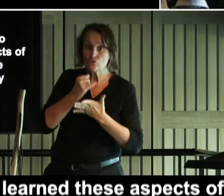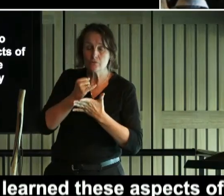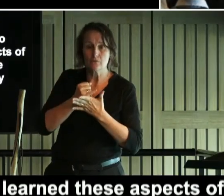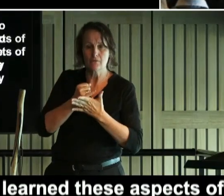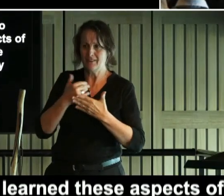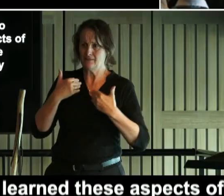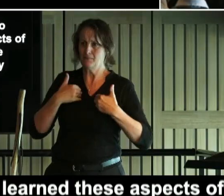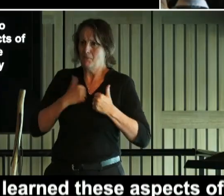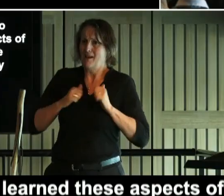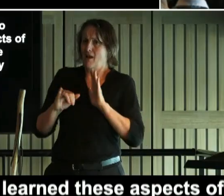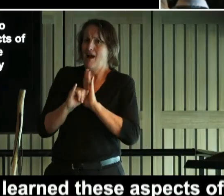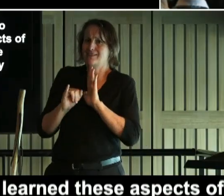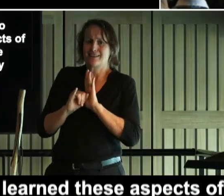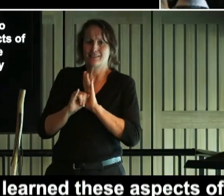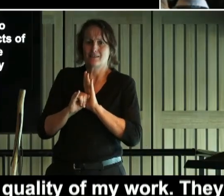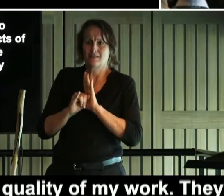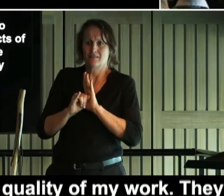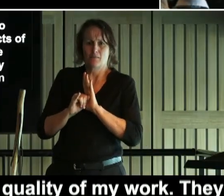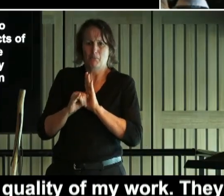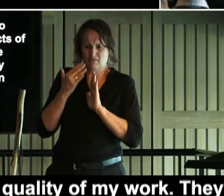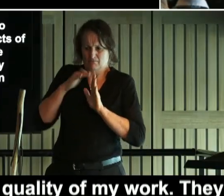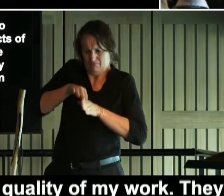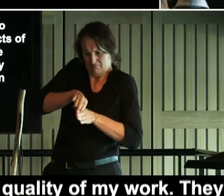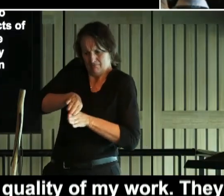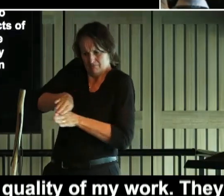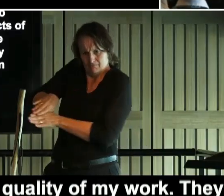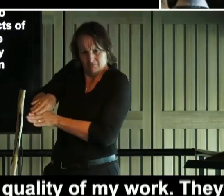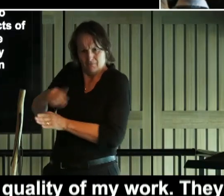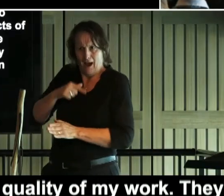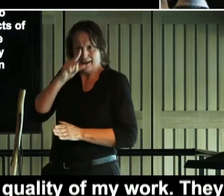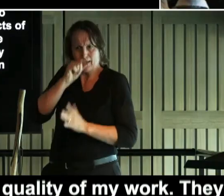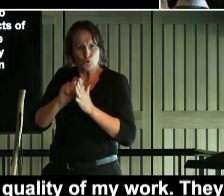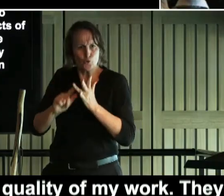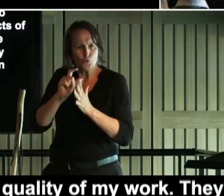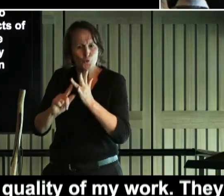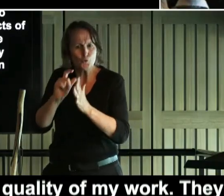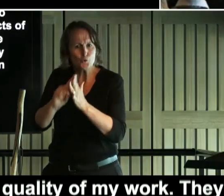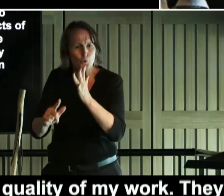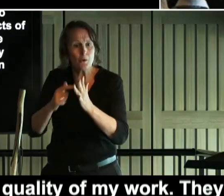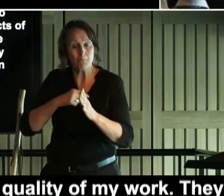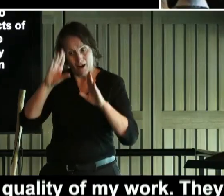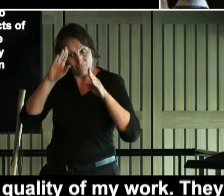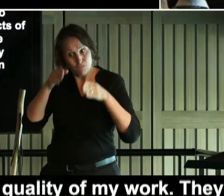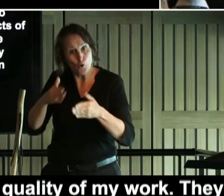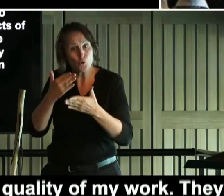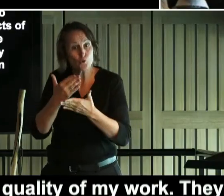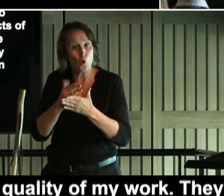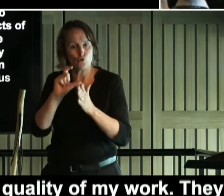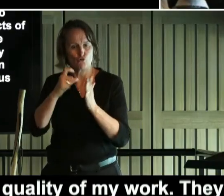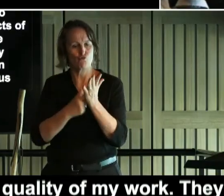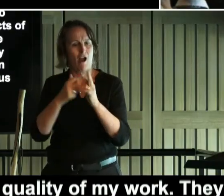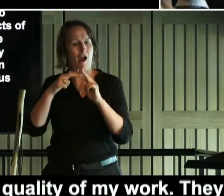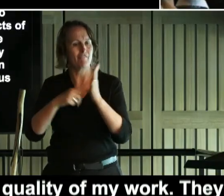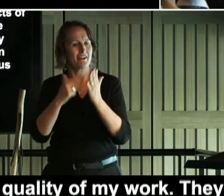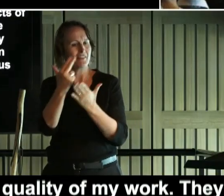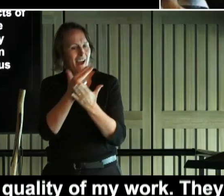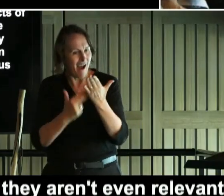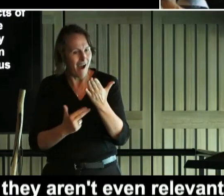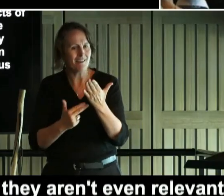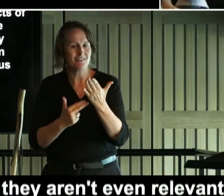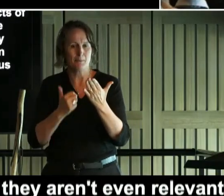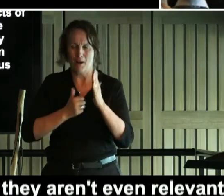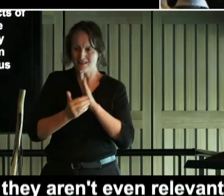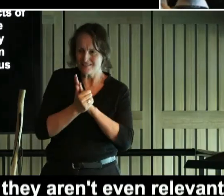they aren't even relevant to what I can bring to a role. My focus has always been on the craft, the